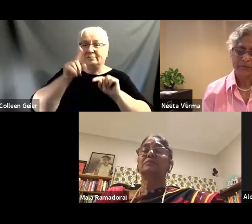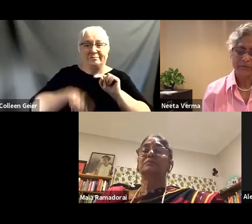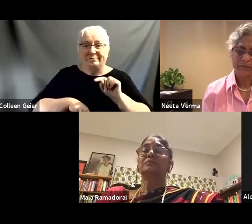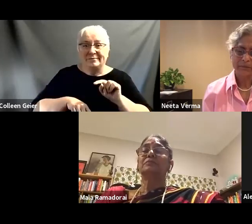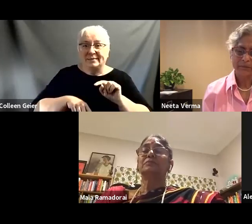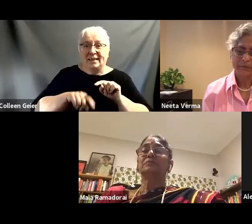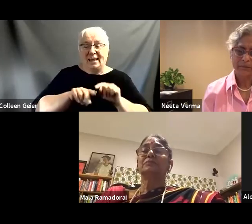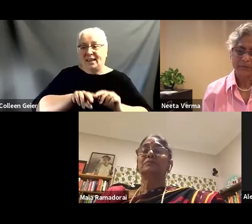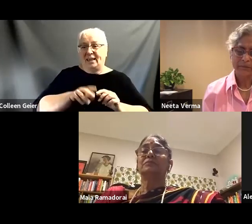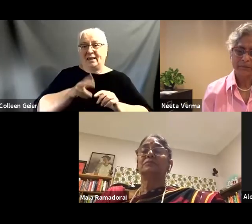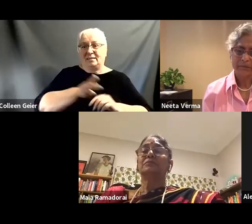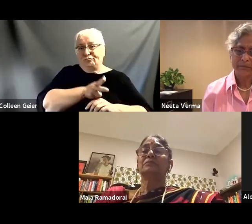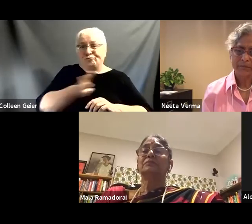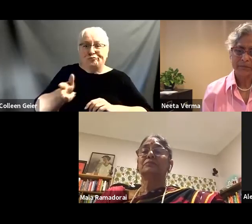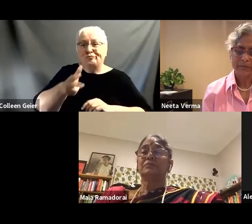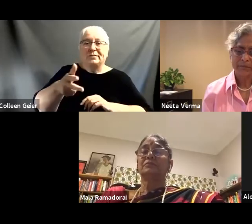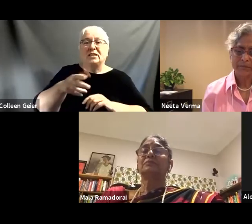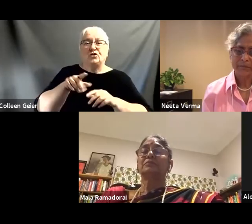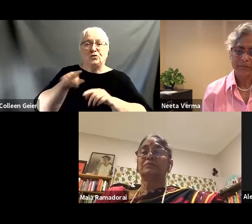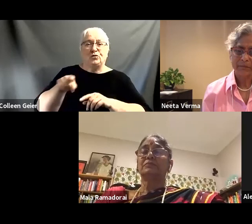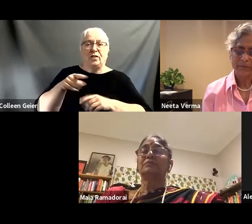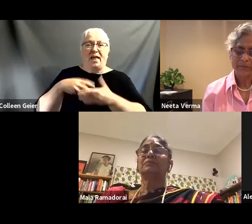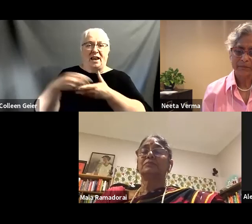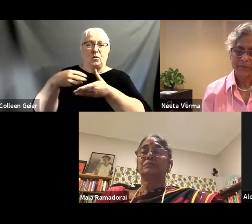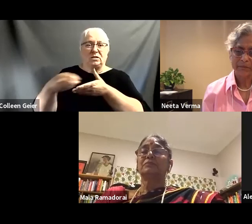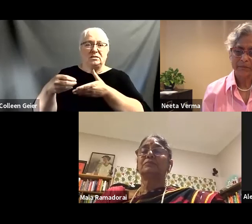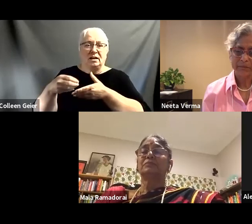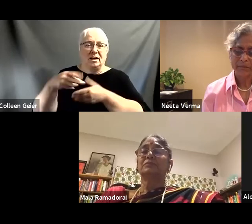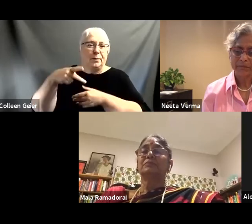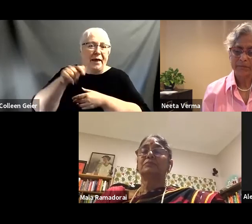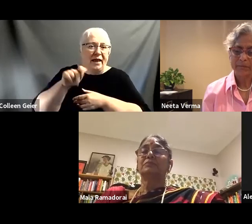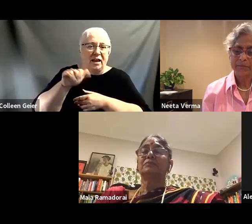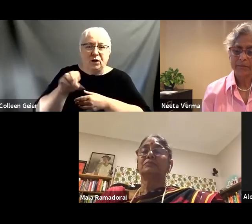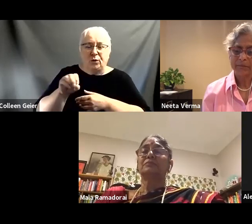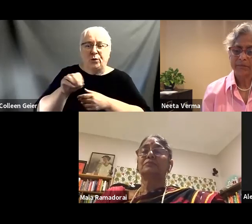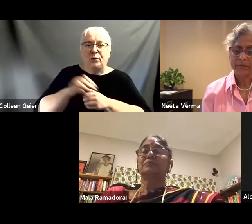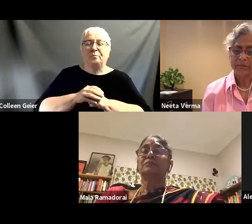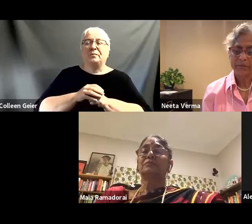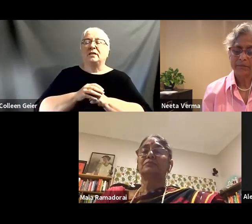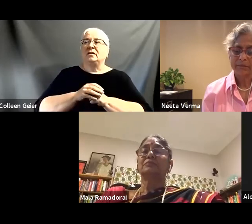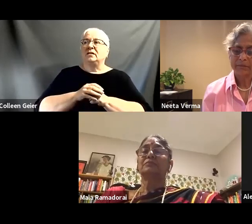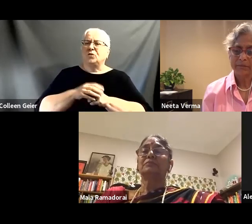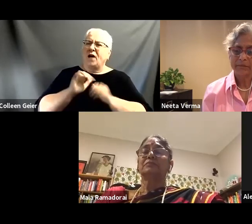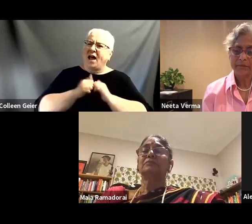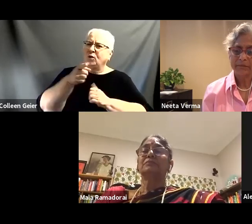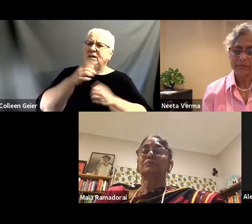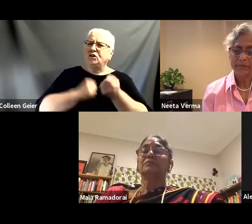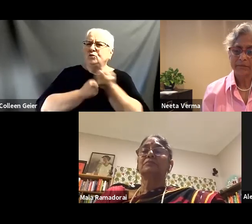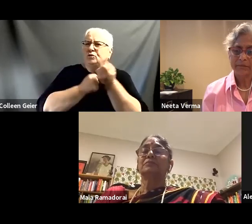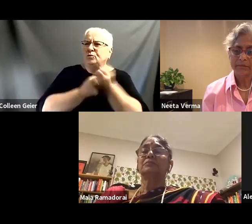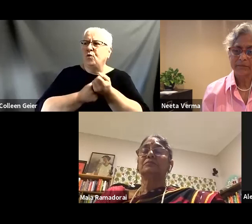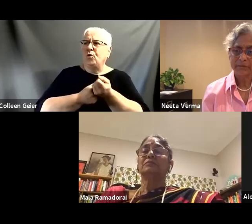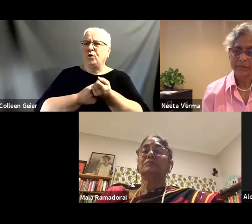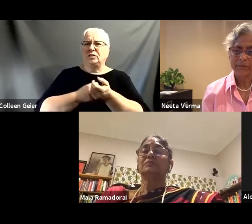to look for ways that you can continue to advocate for the disability community, that you can continue to be an ally. Utilize this time as